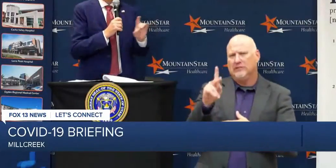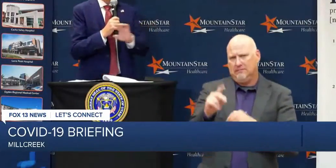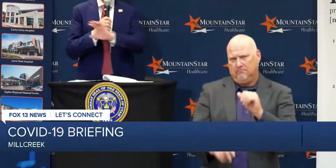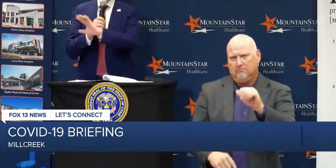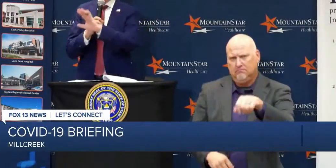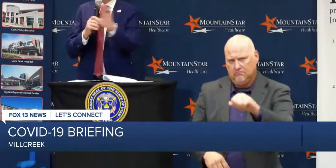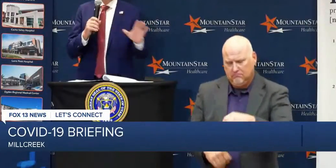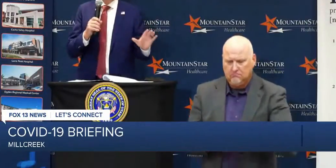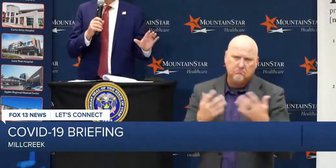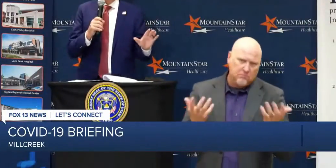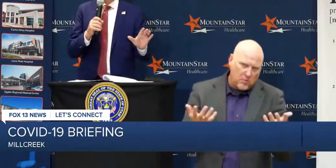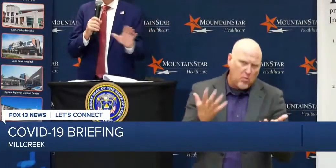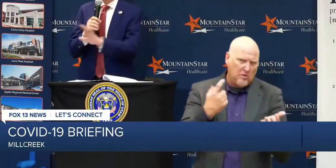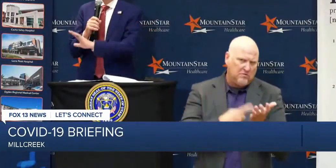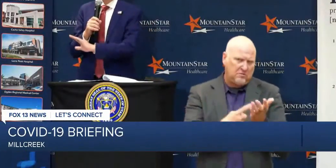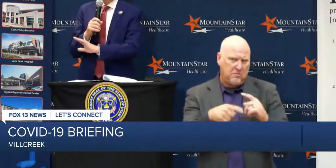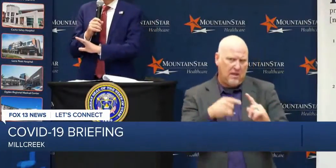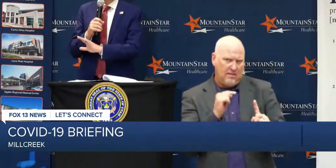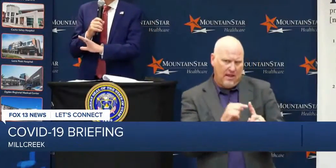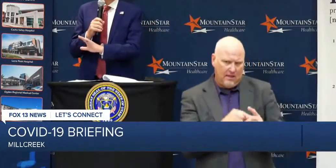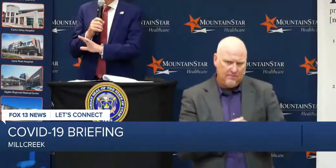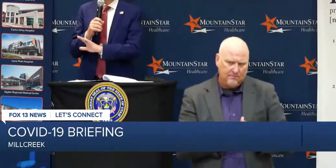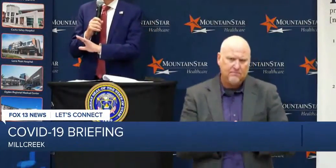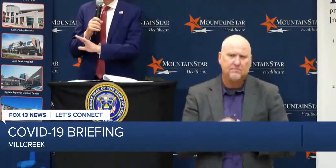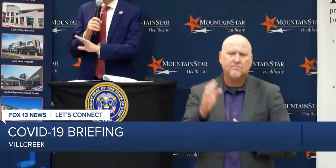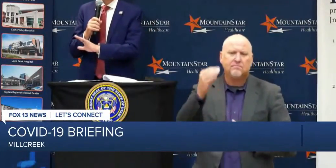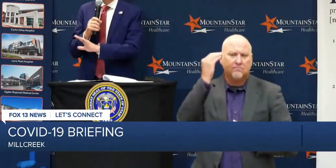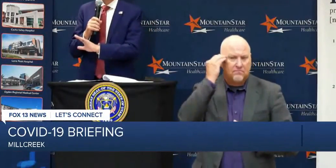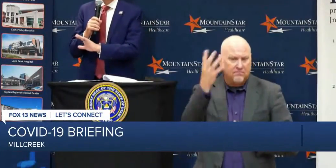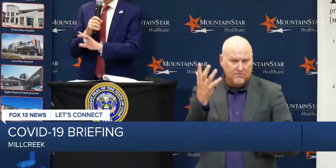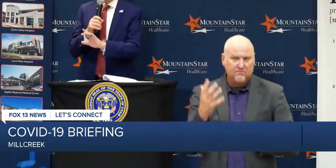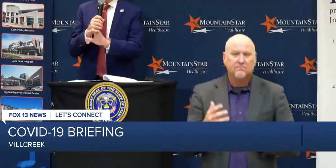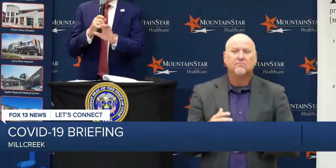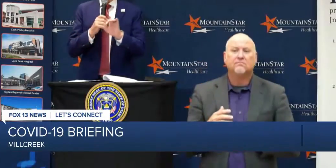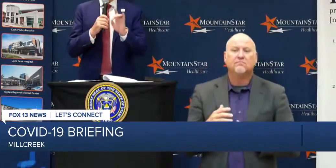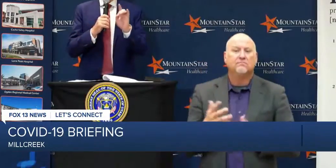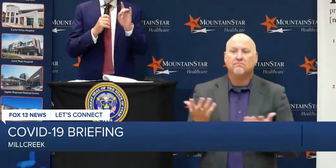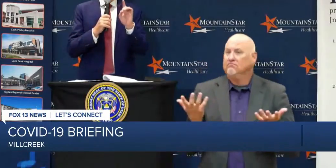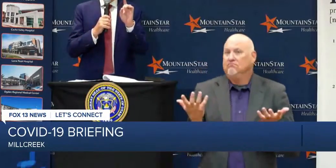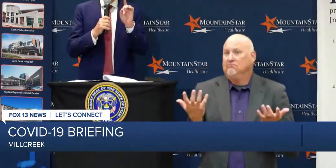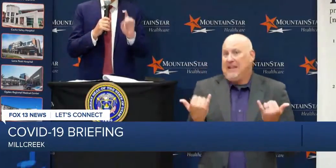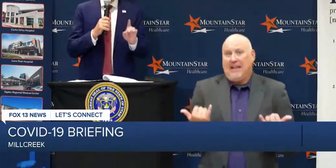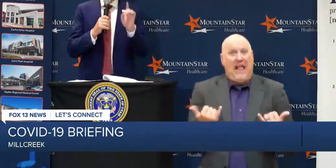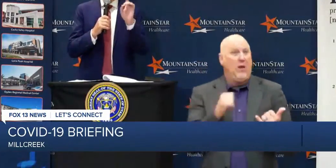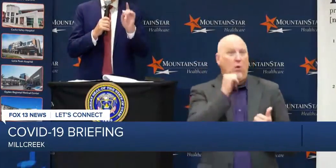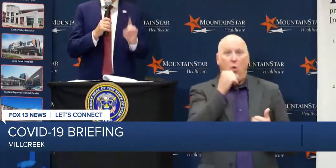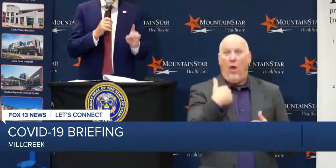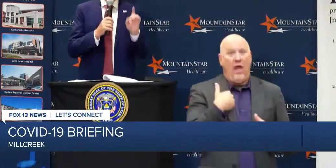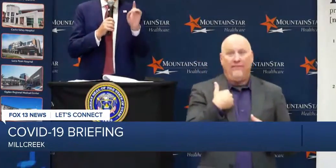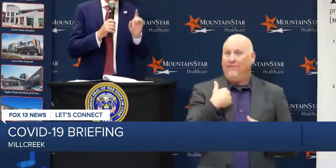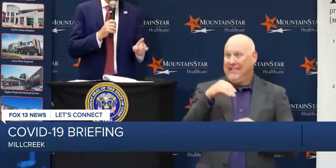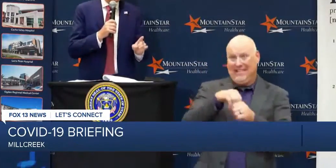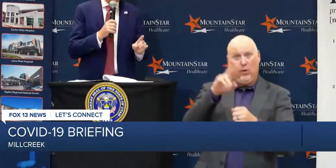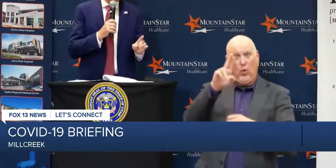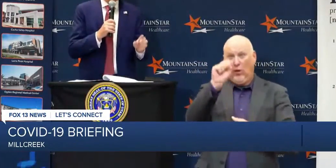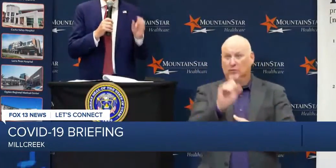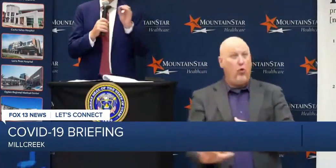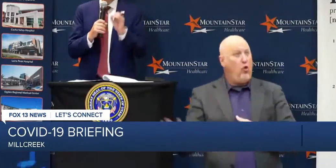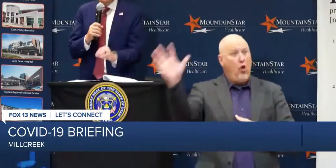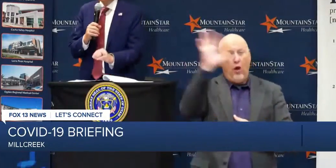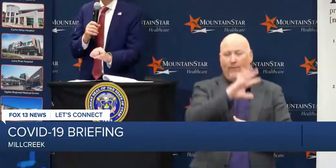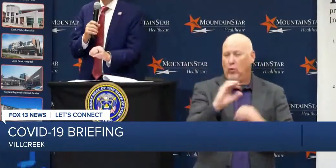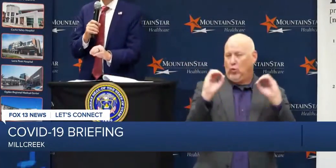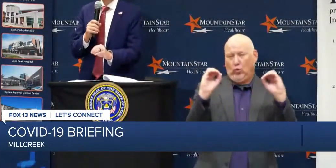can't, no kids under 12 are vaccinated anywhere in the country, okay? But we are seeing greater spread